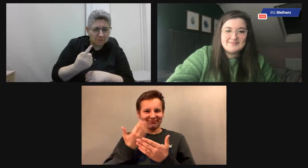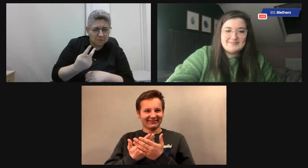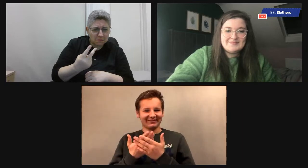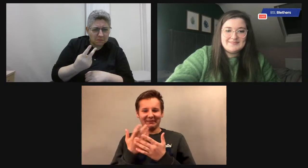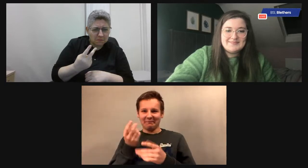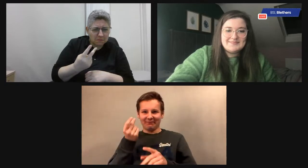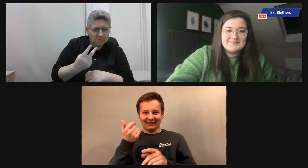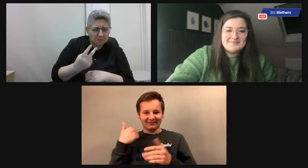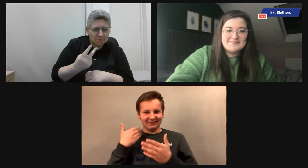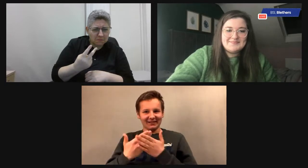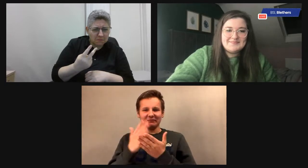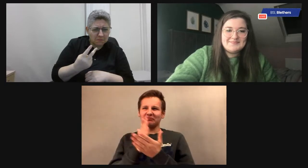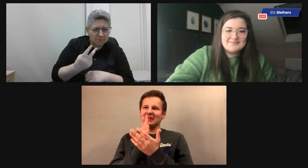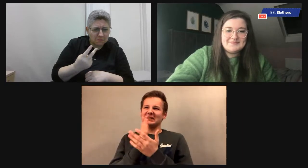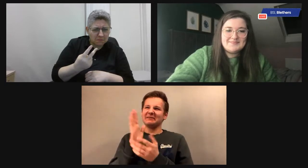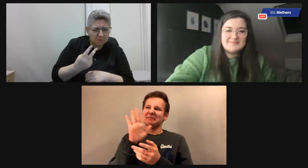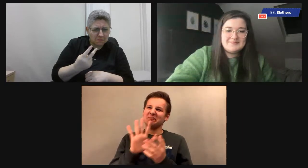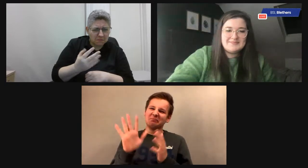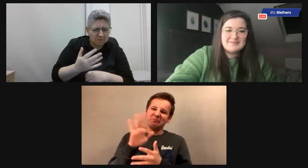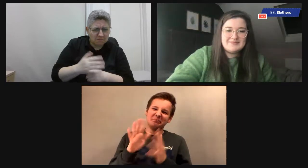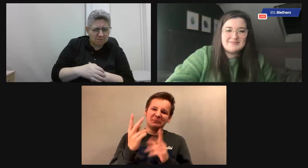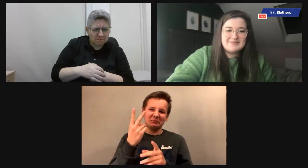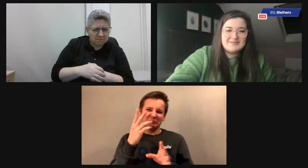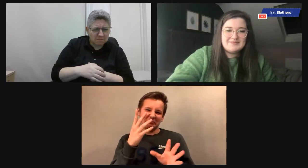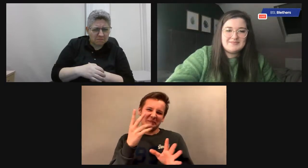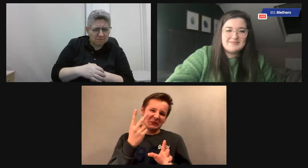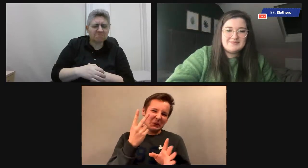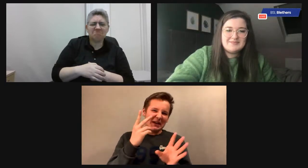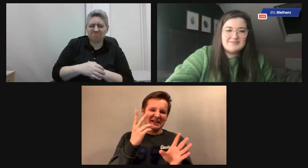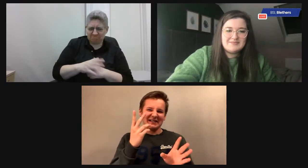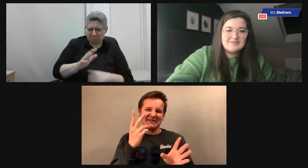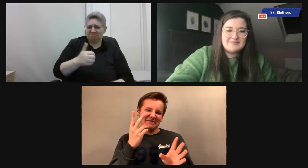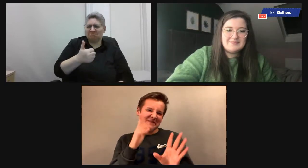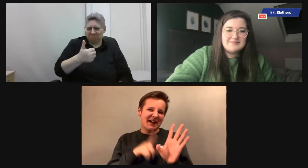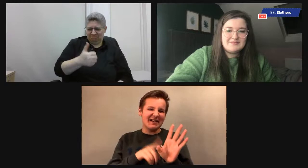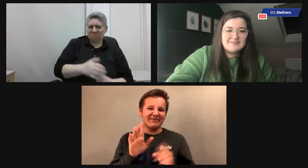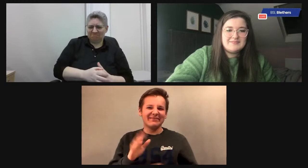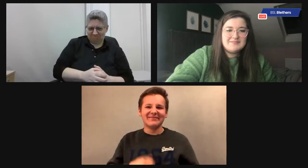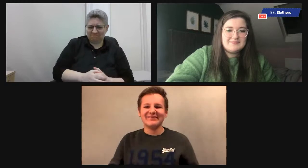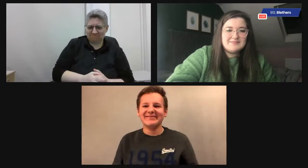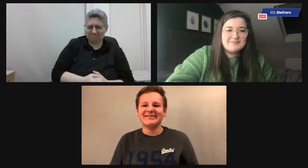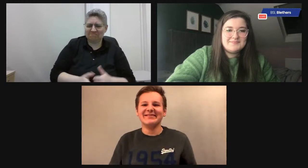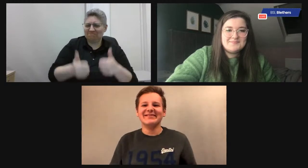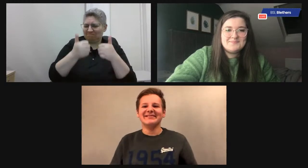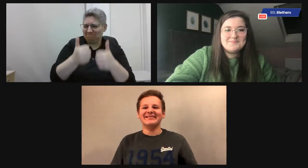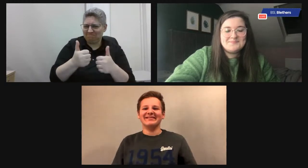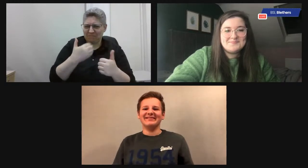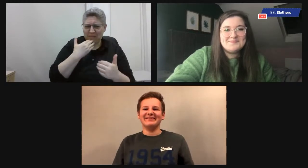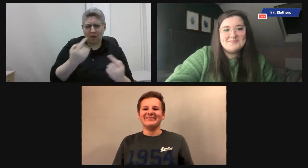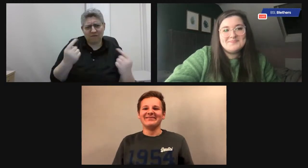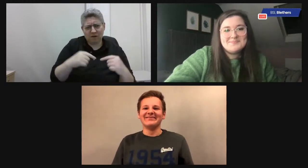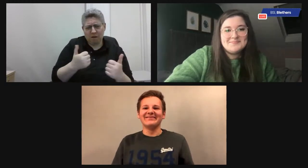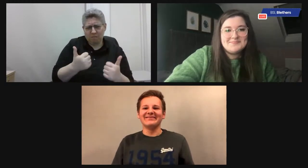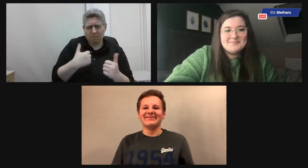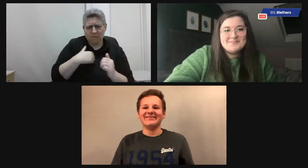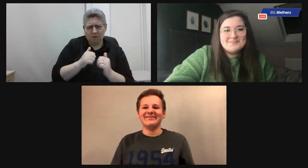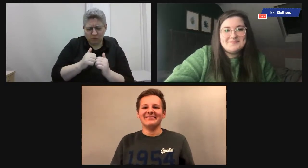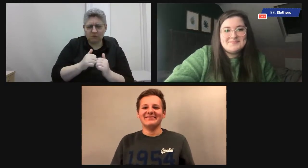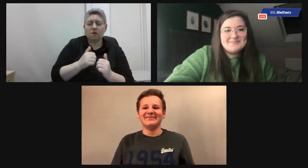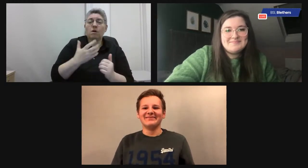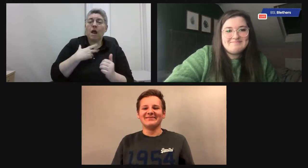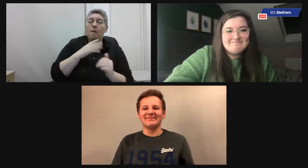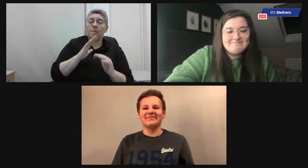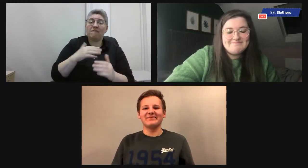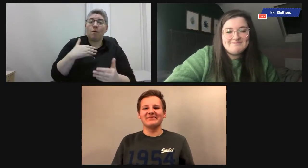Let me think. One. It seems like a long time. Time's flown in. I would say 2 years, maybe. Yeah. Okay, great. Thank